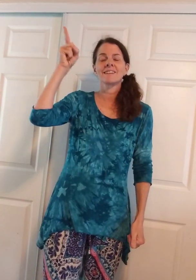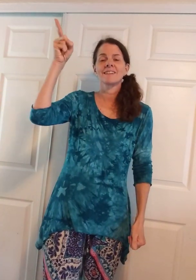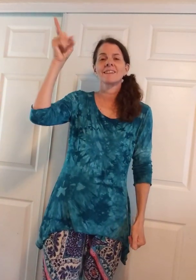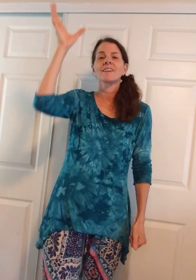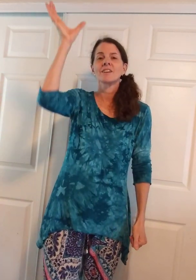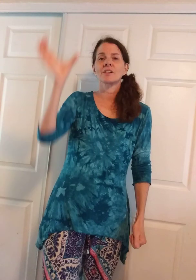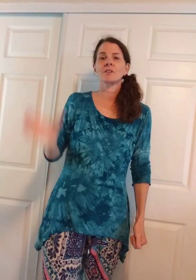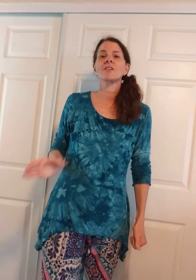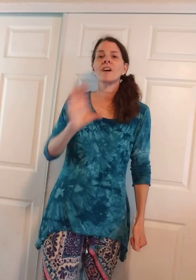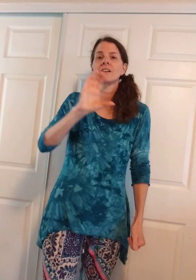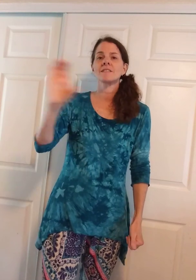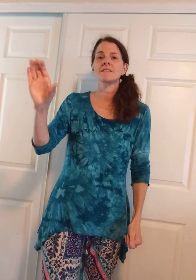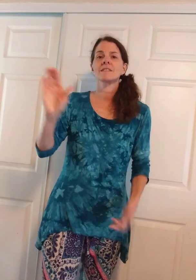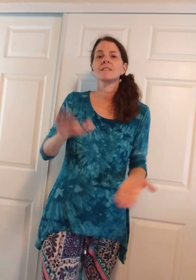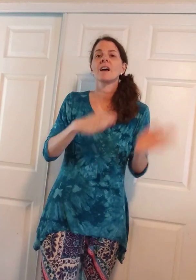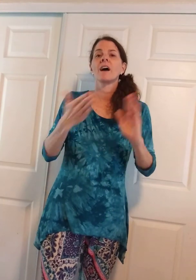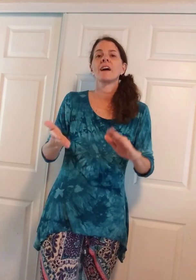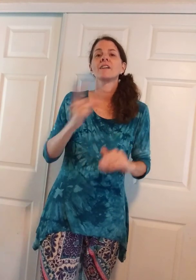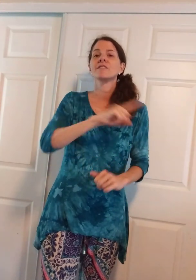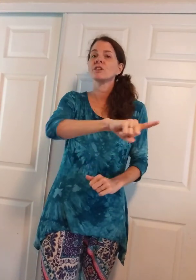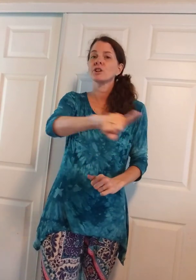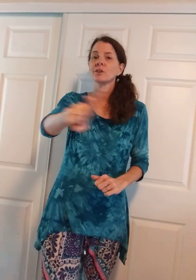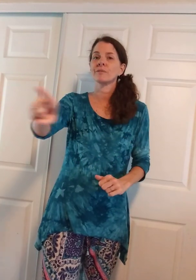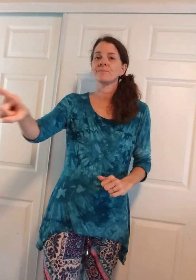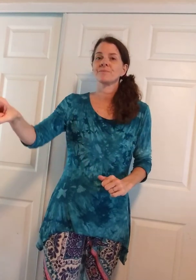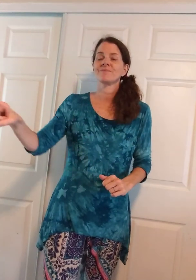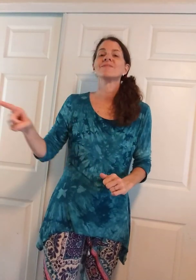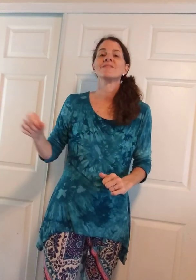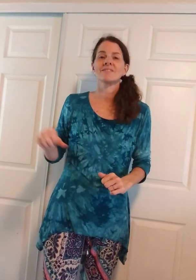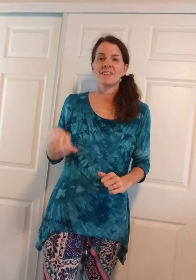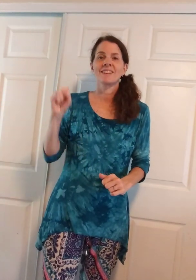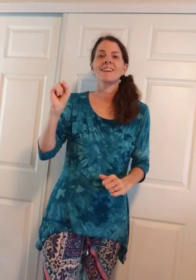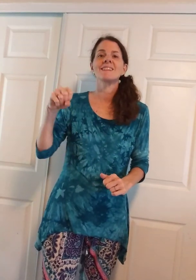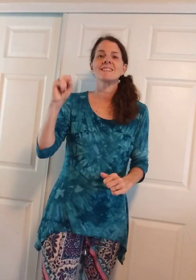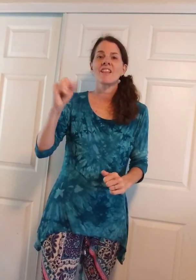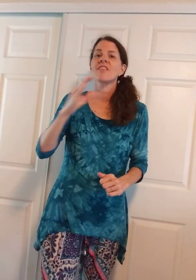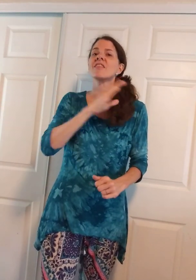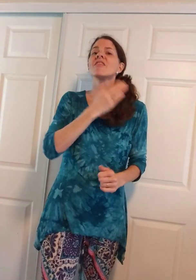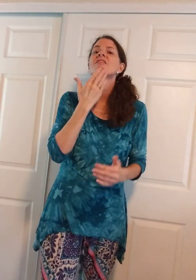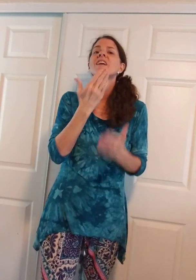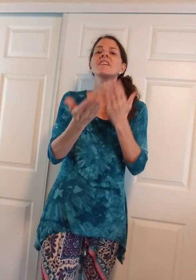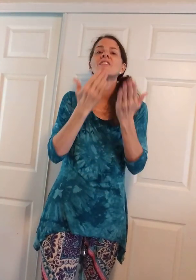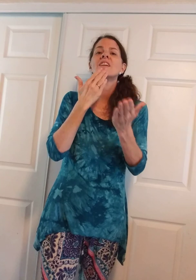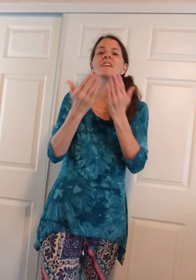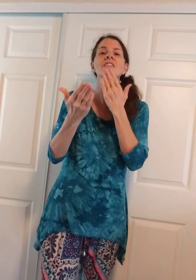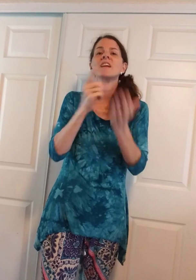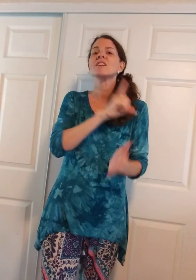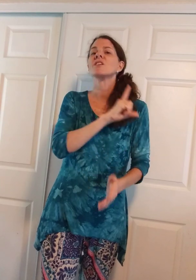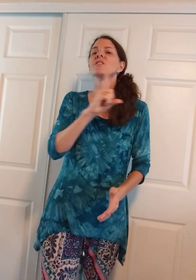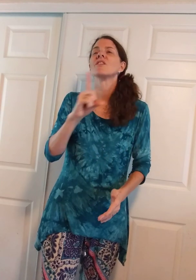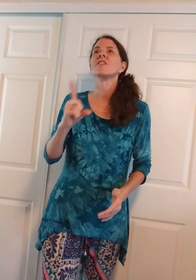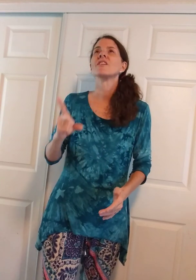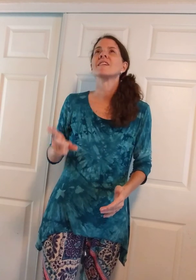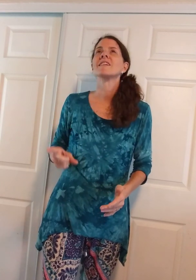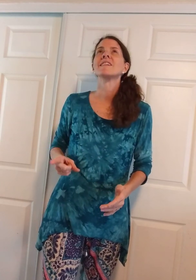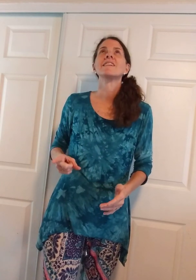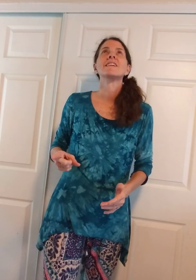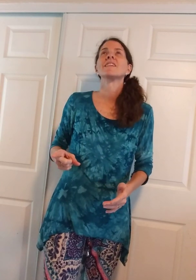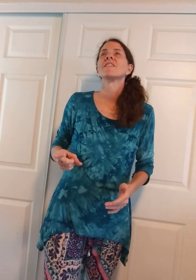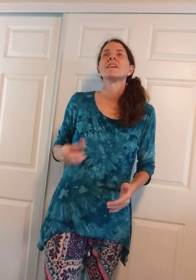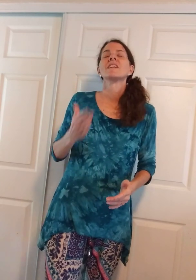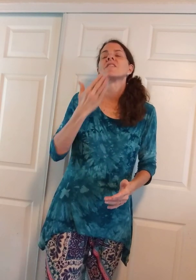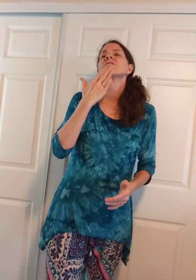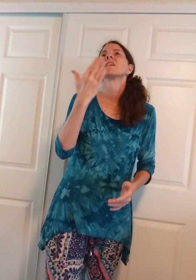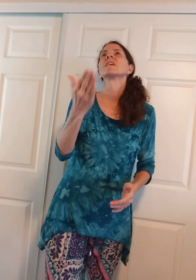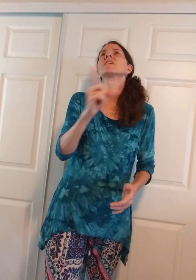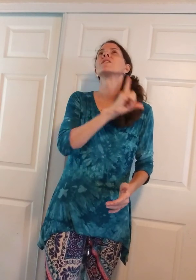come